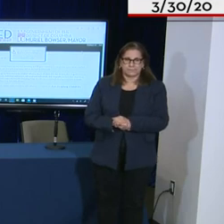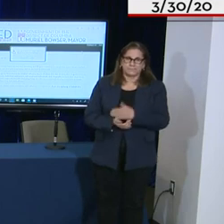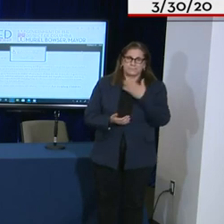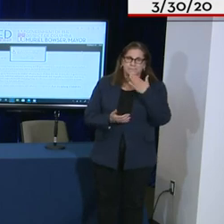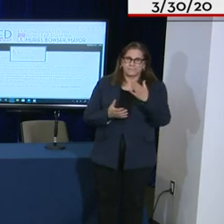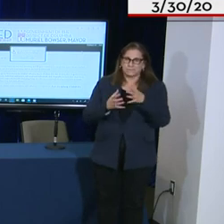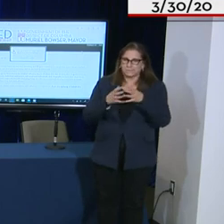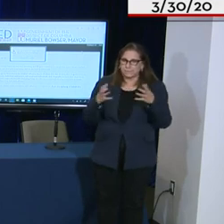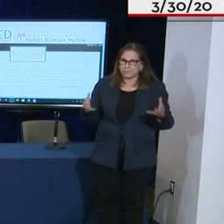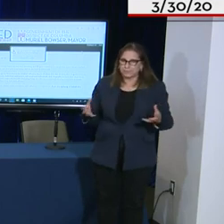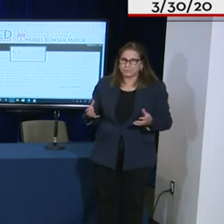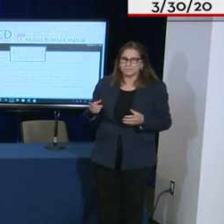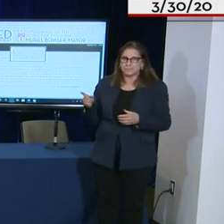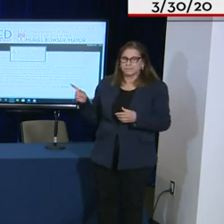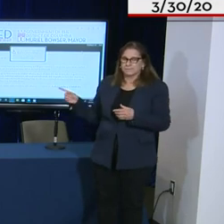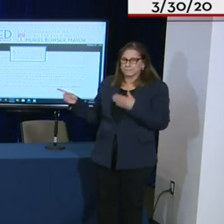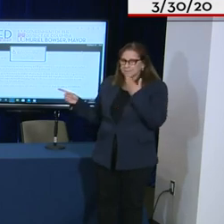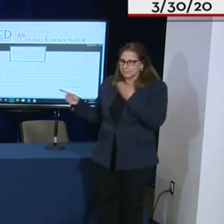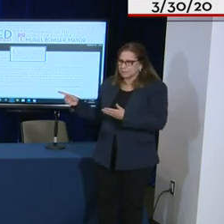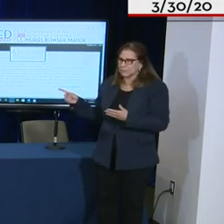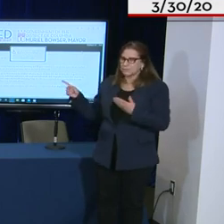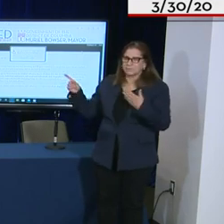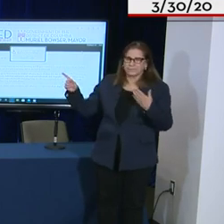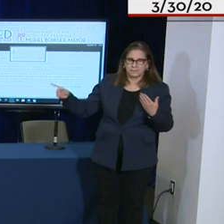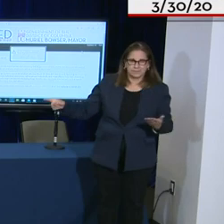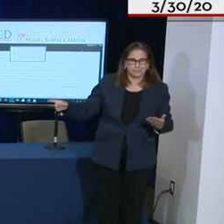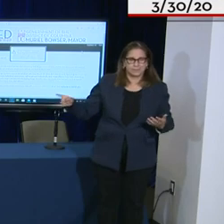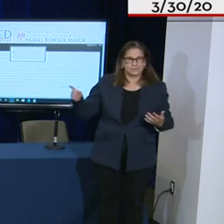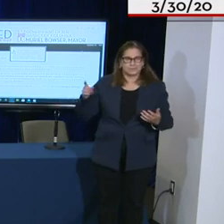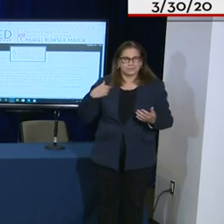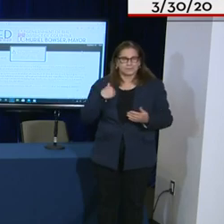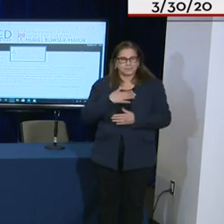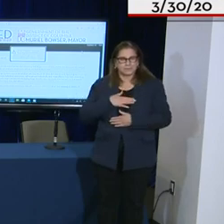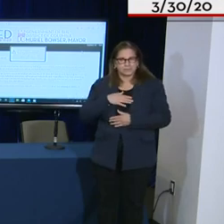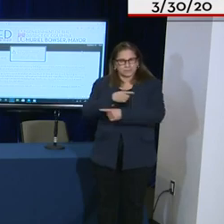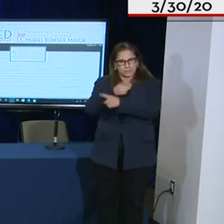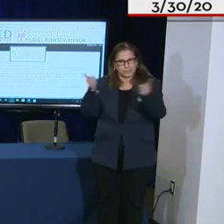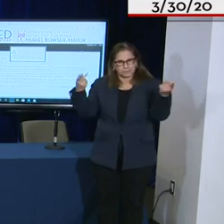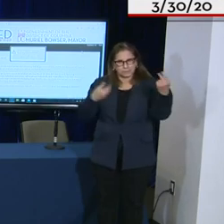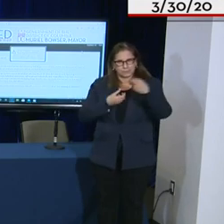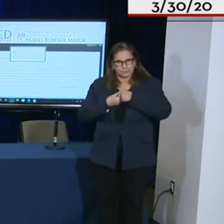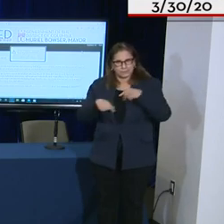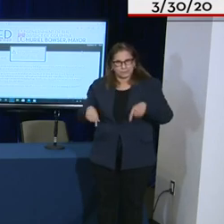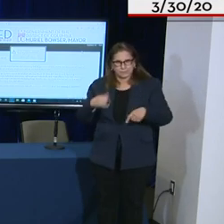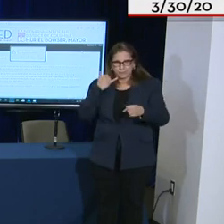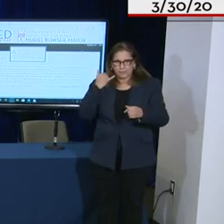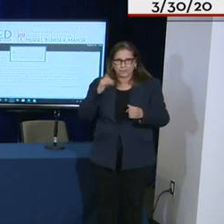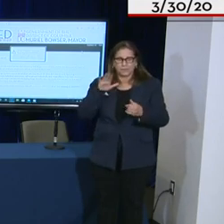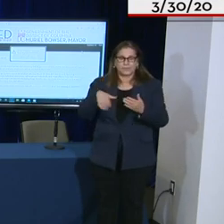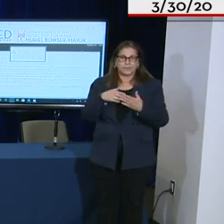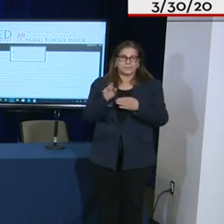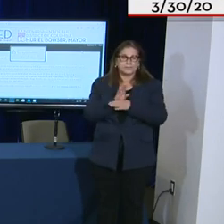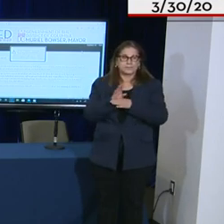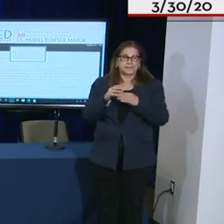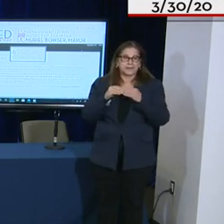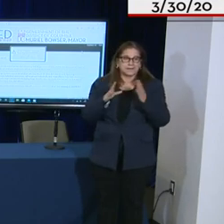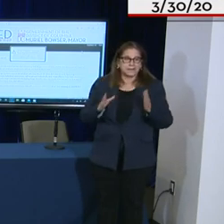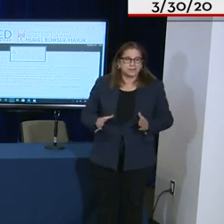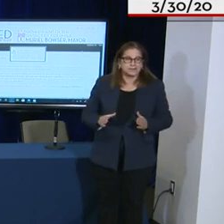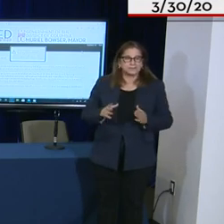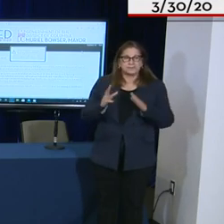Whitfield and Dr. Unique Morris Hughes. We appreciate you being on the line. All the business leaders and communities